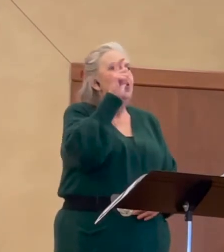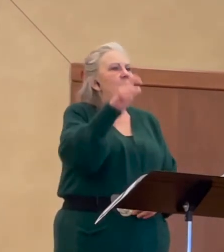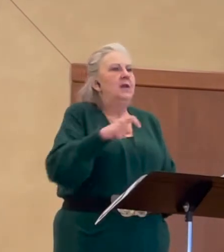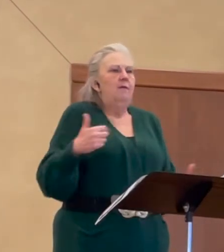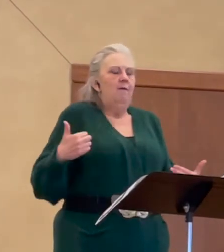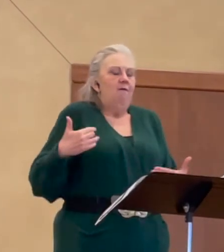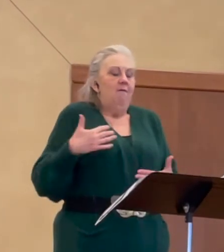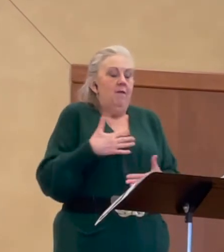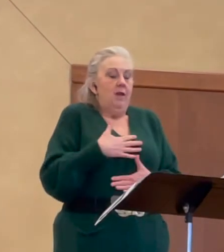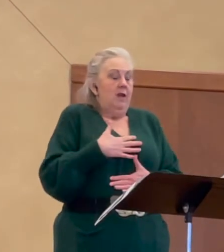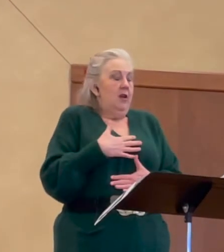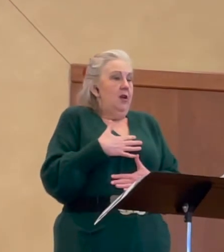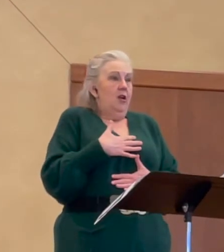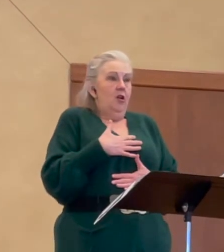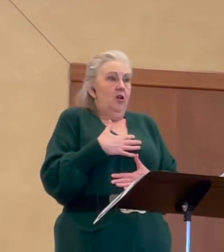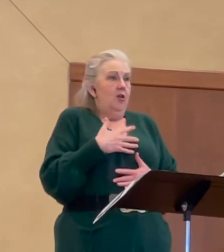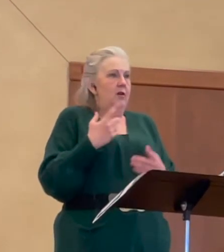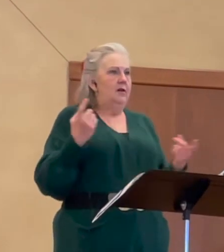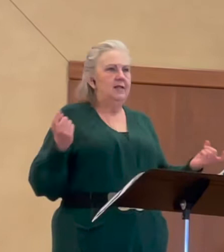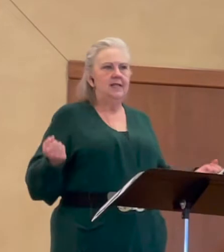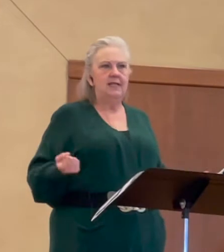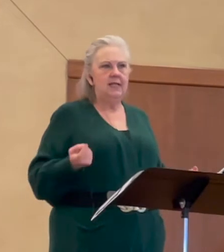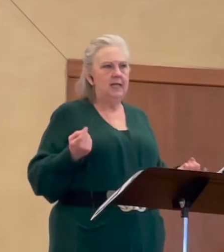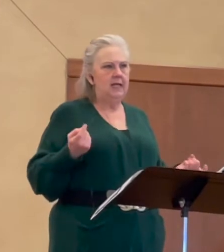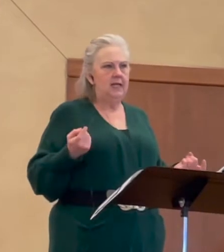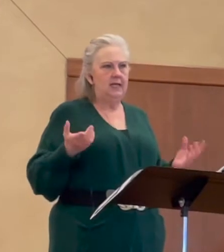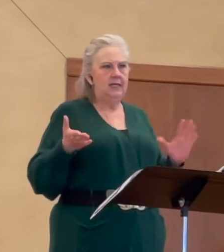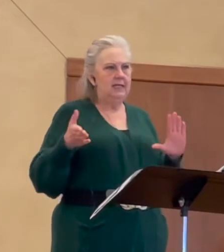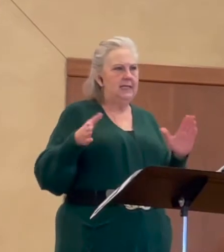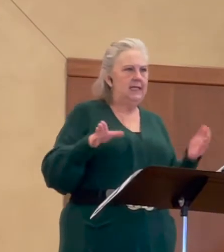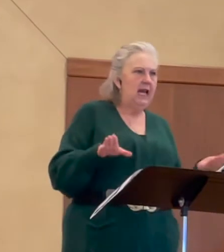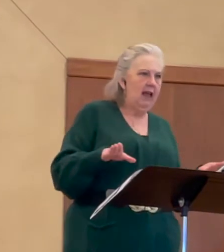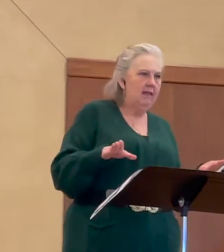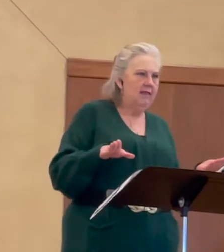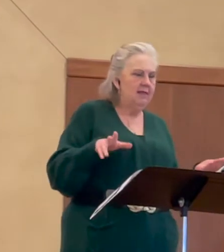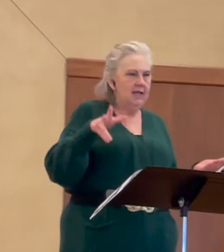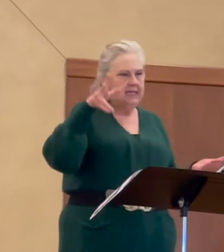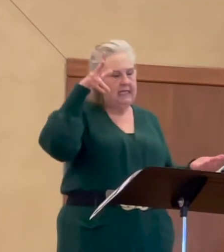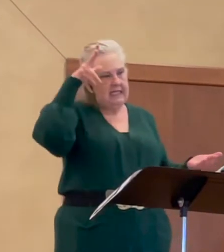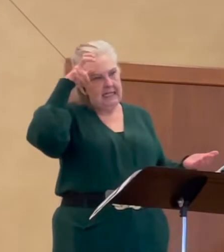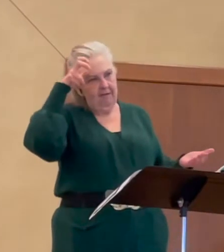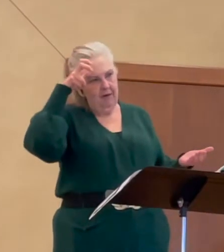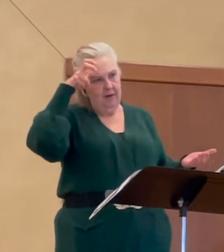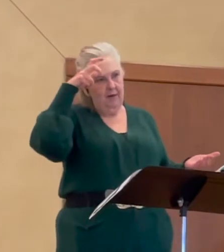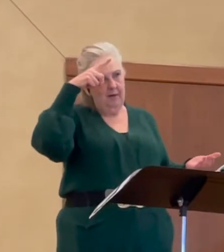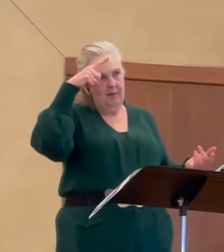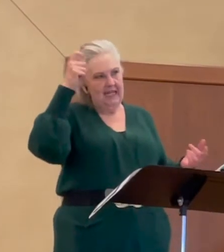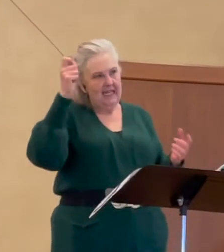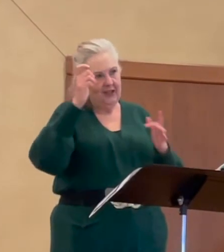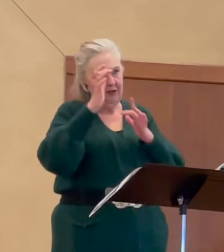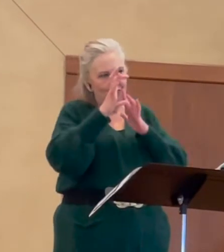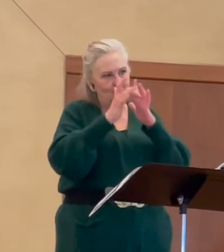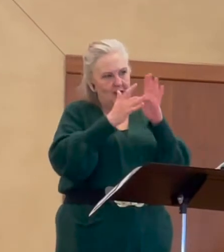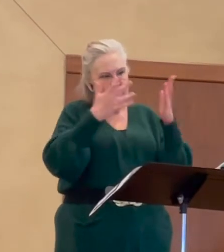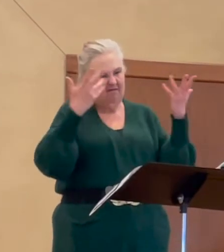fear sin or death or the devil, because Jesus has defeated